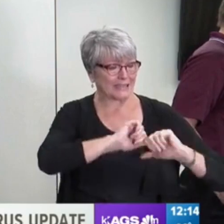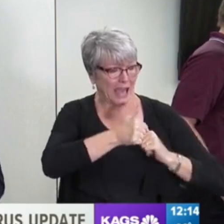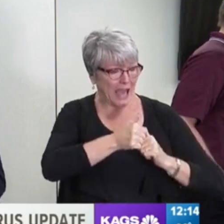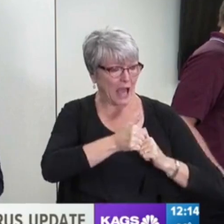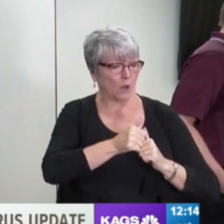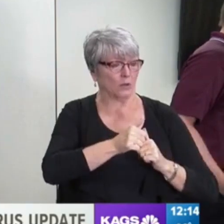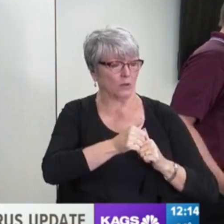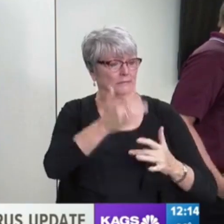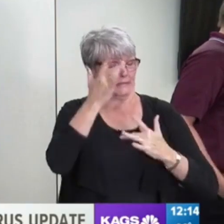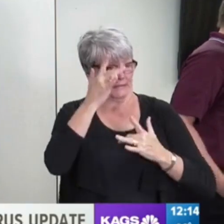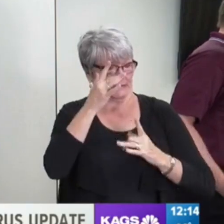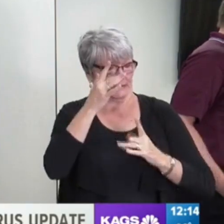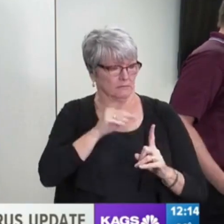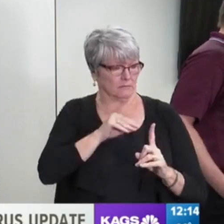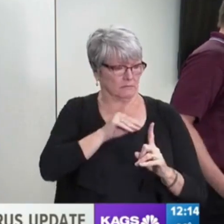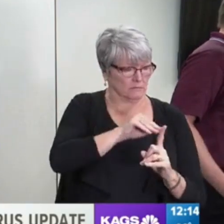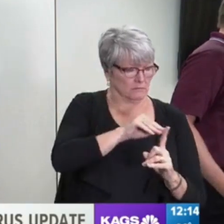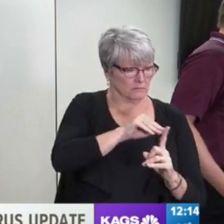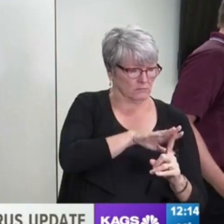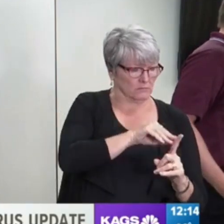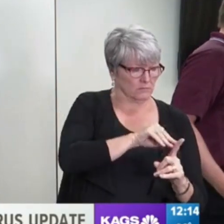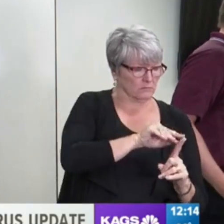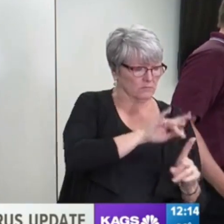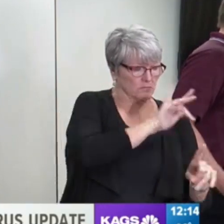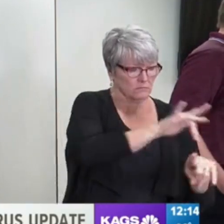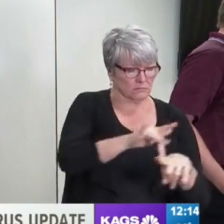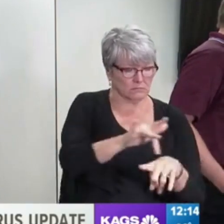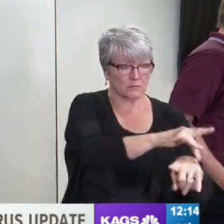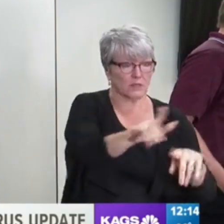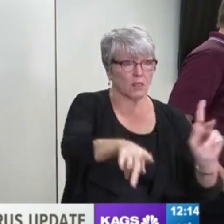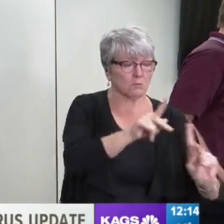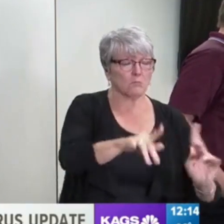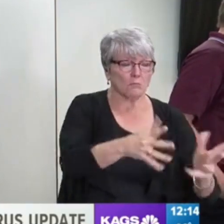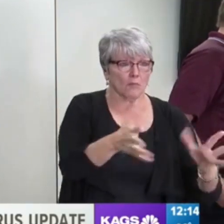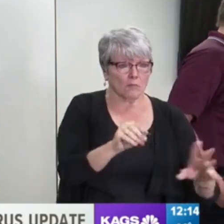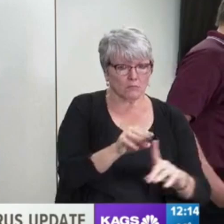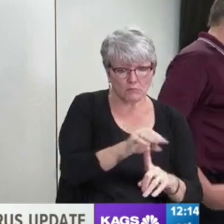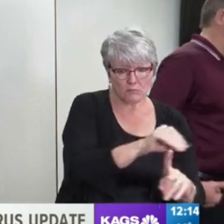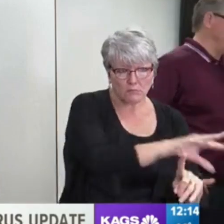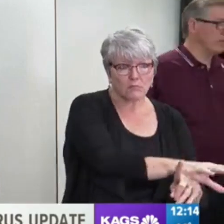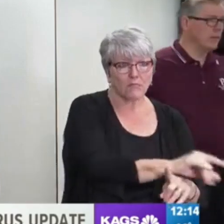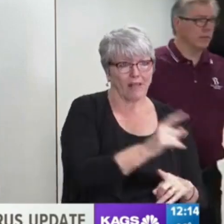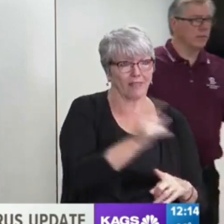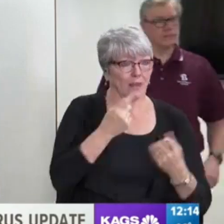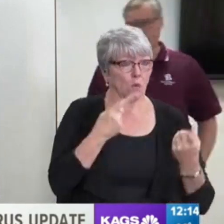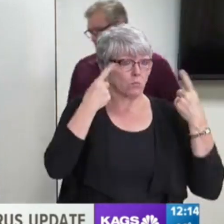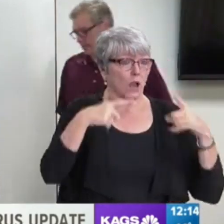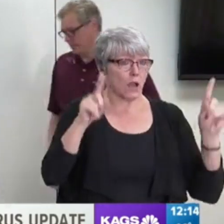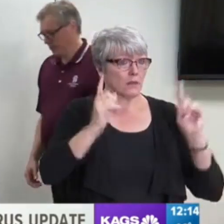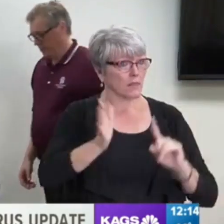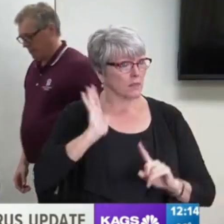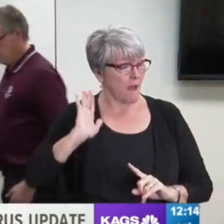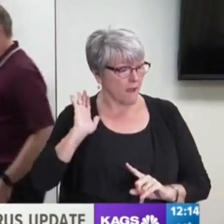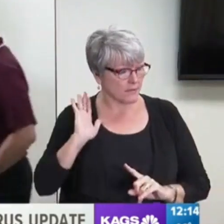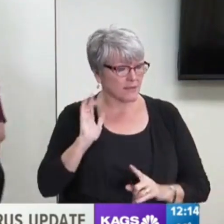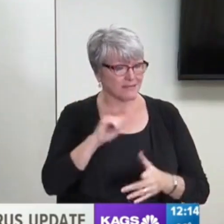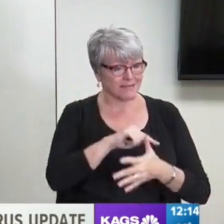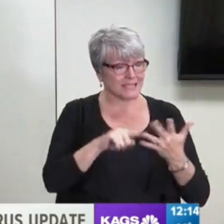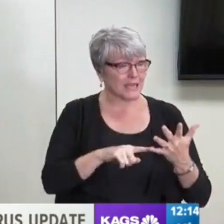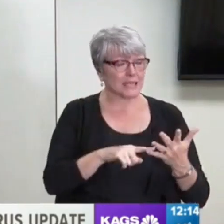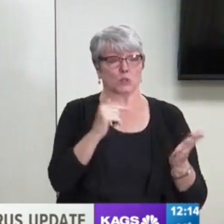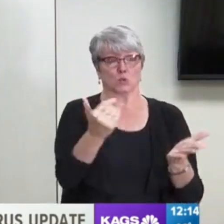transmitted, and I know public health practice and the things that have worked in the past. So these are the things that, again, we're